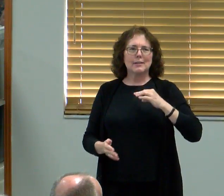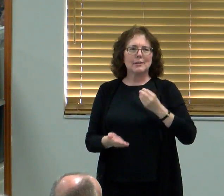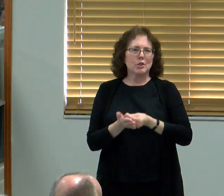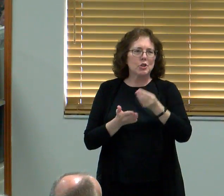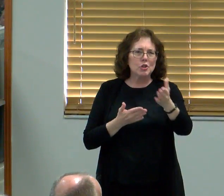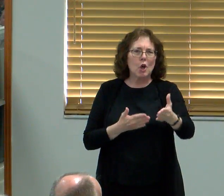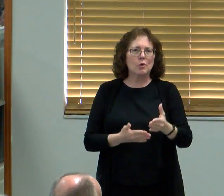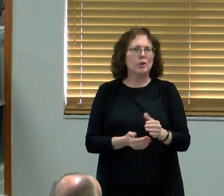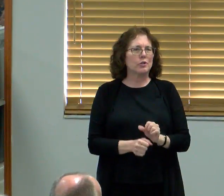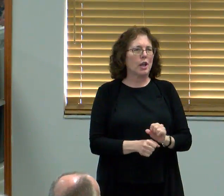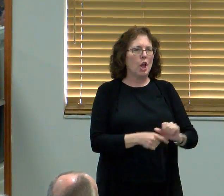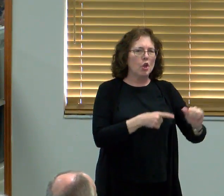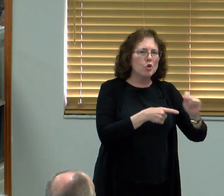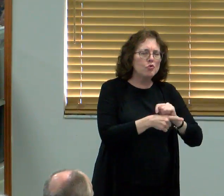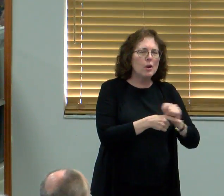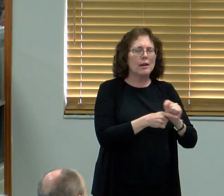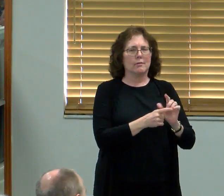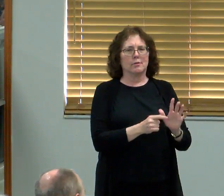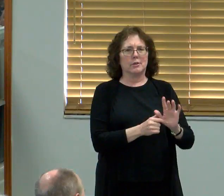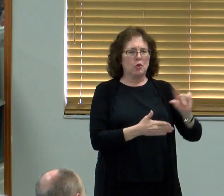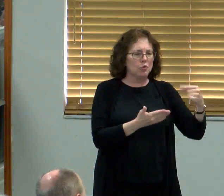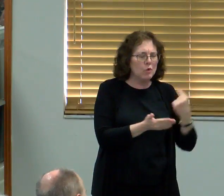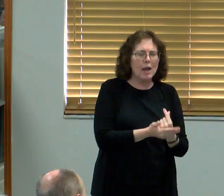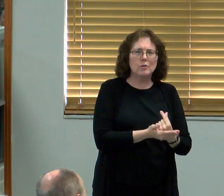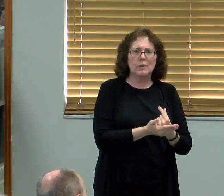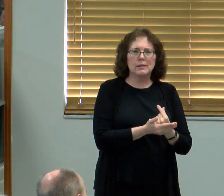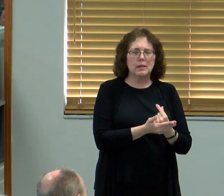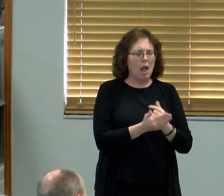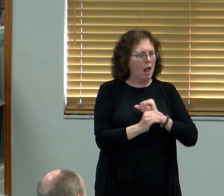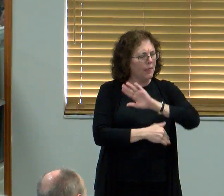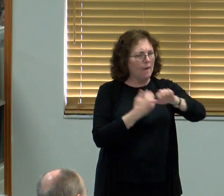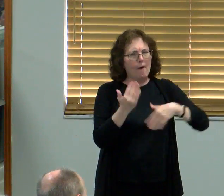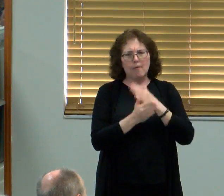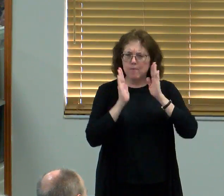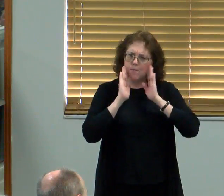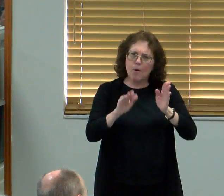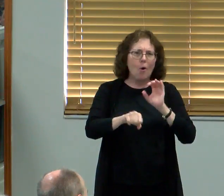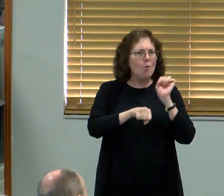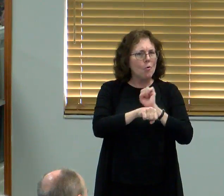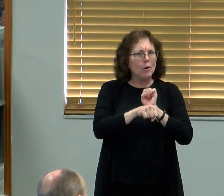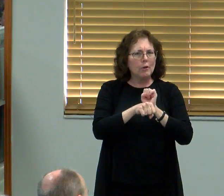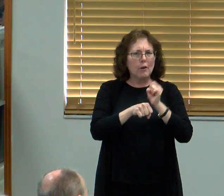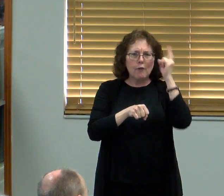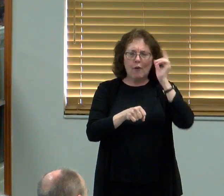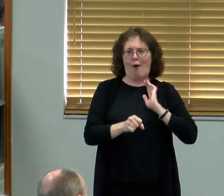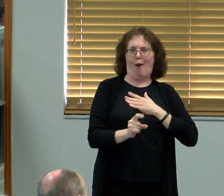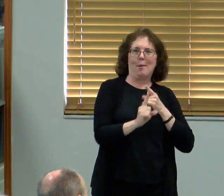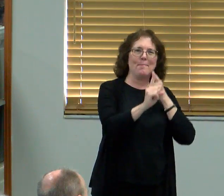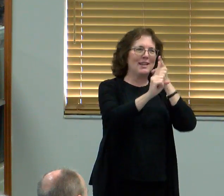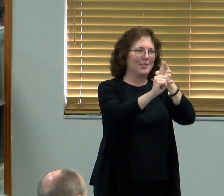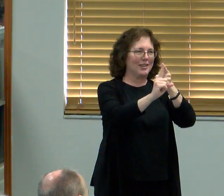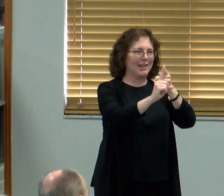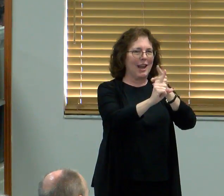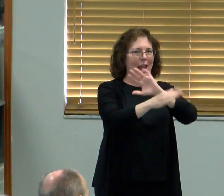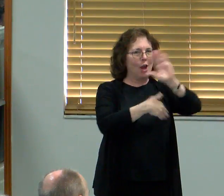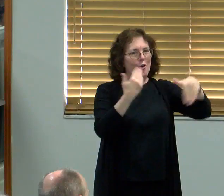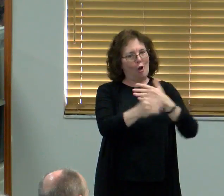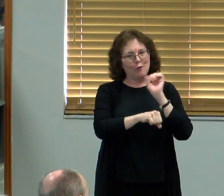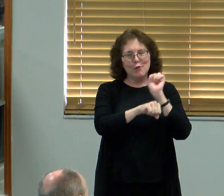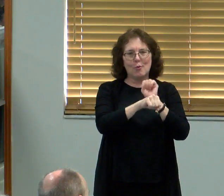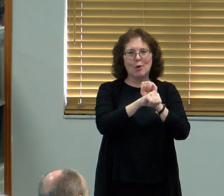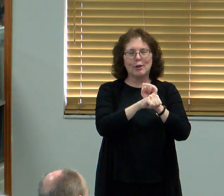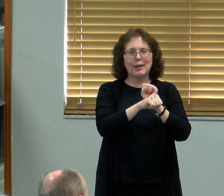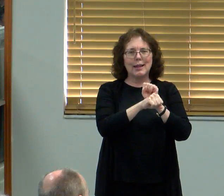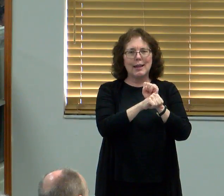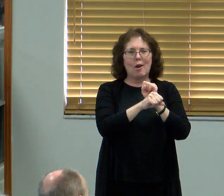happen. Everyone comes together to make this day a reality, and they work tirelessly to support our mission. And all of your efforts led to